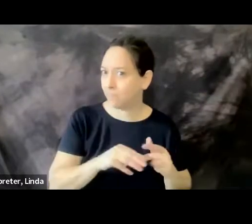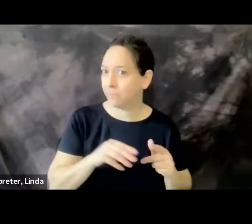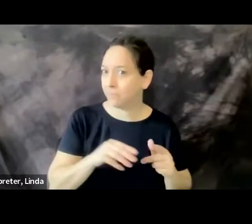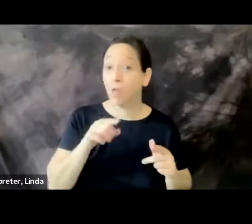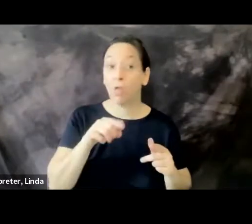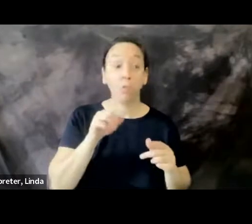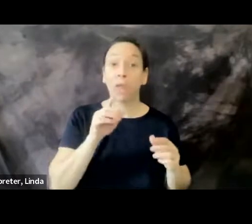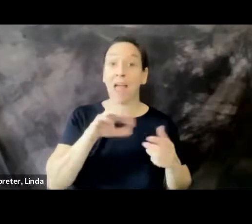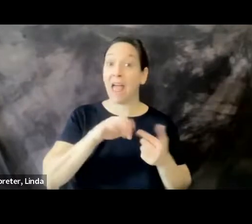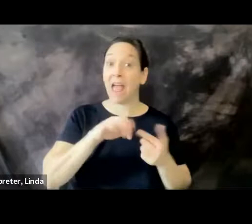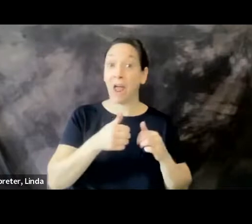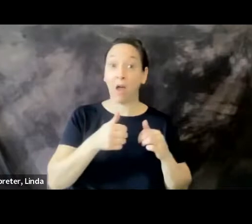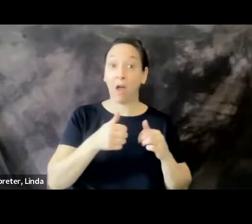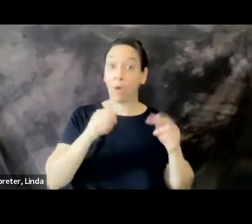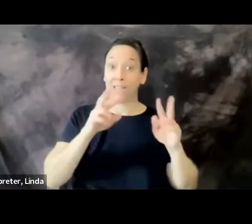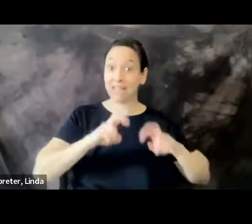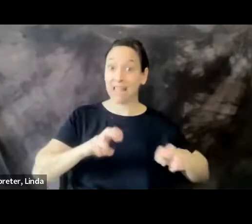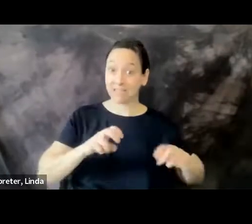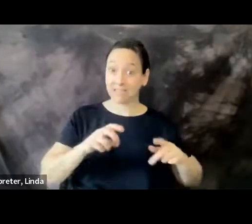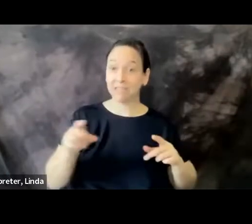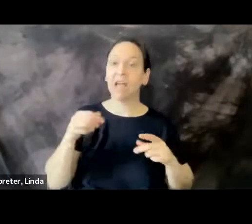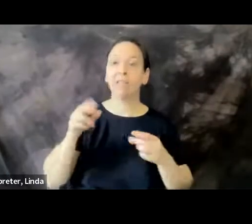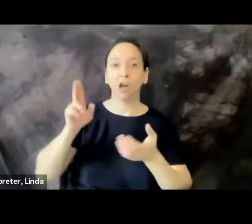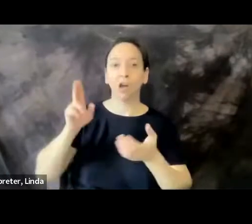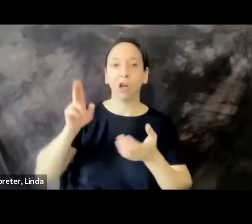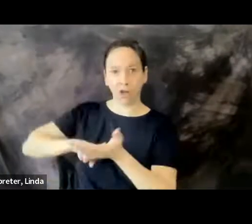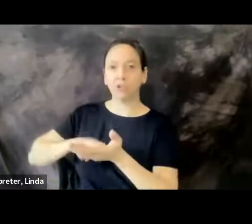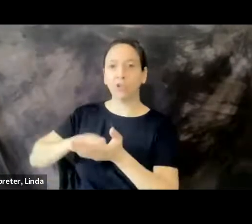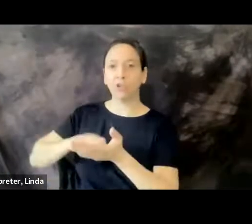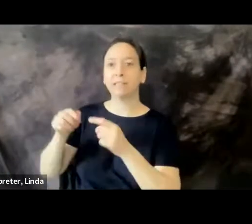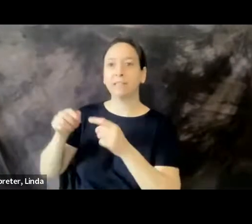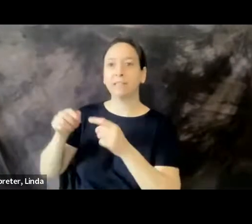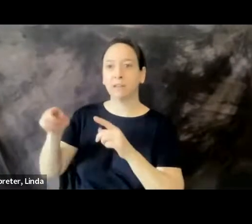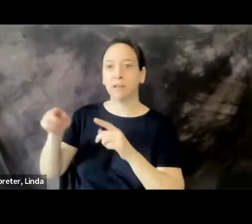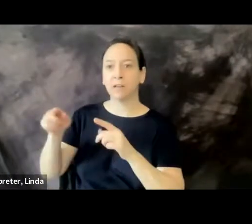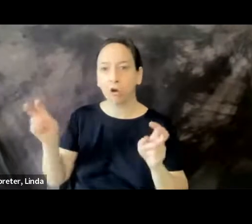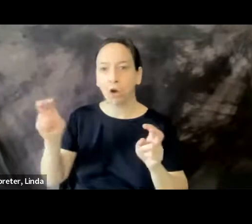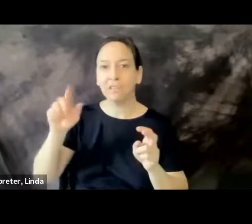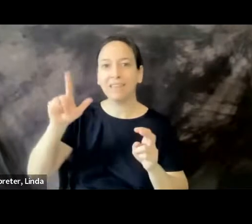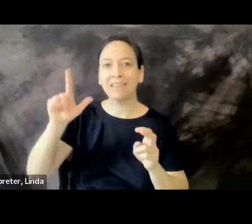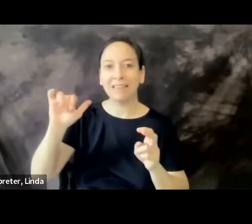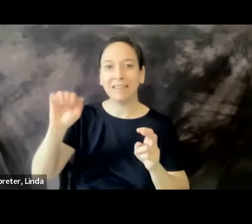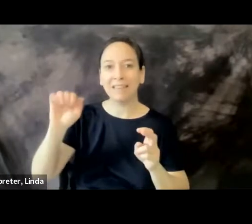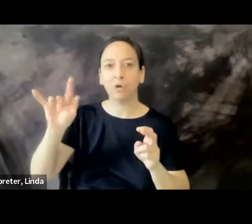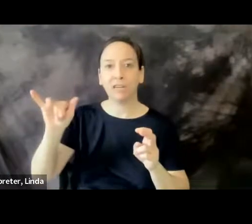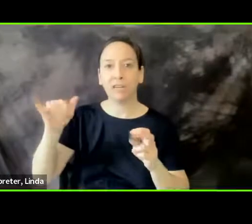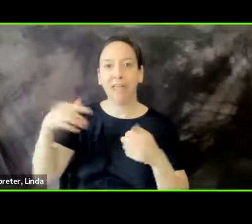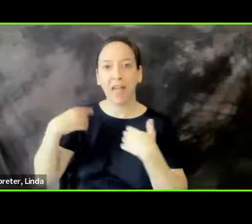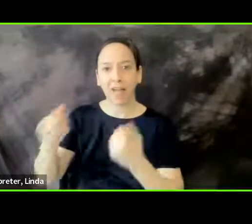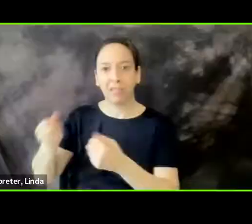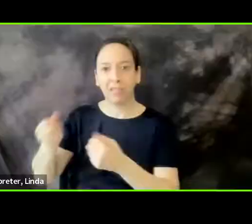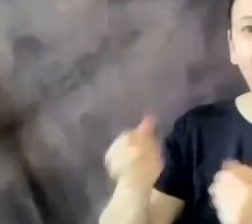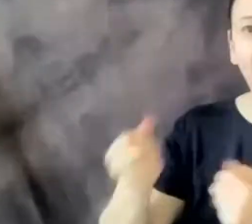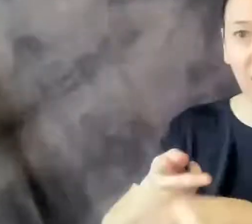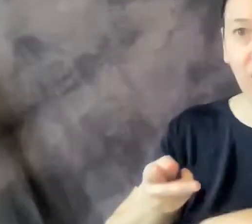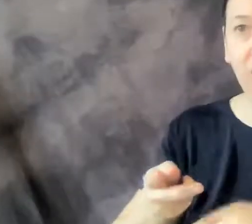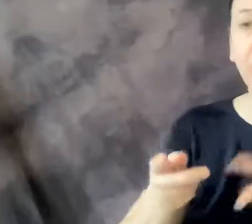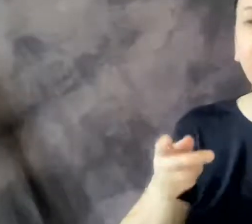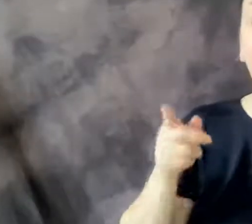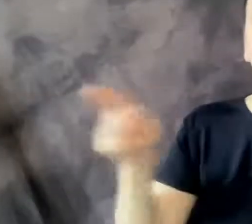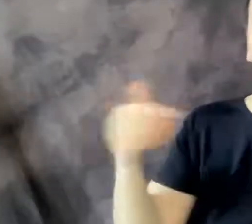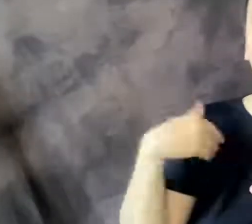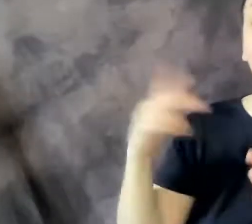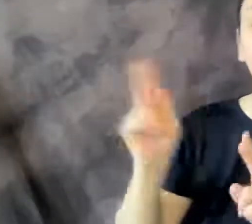assessed by a contractor with the district called Liberty Healthcare, and they send nurse assessors to the